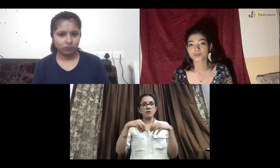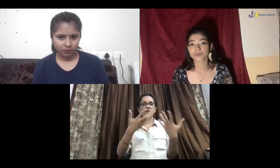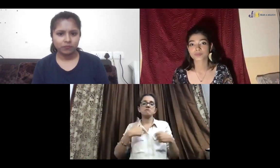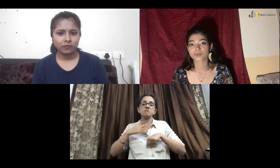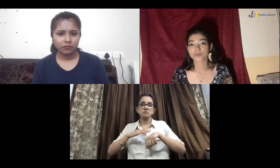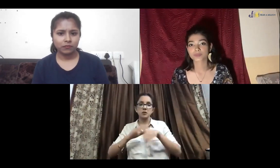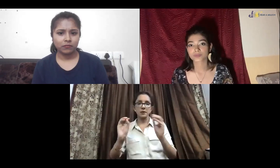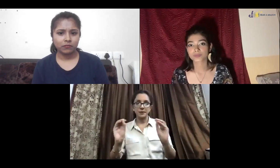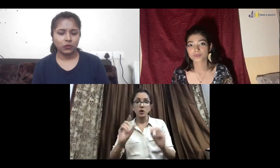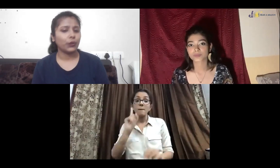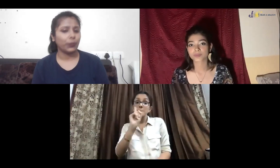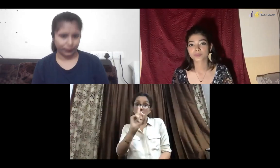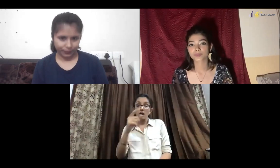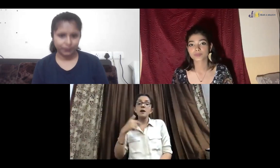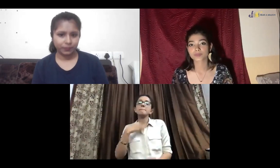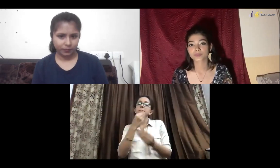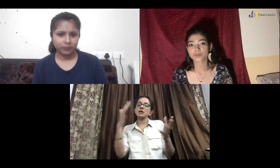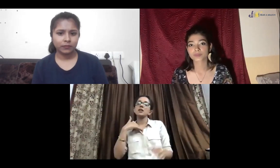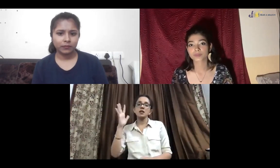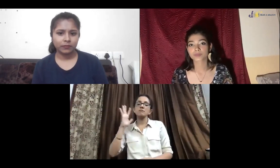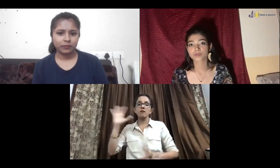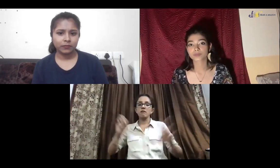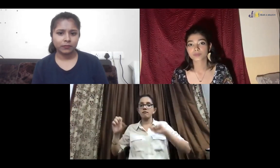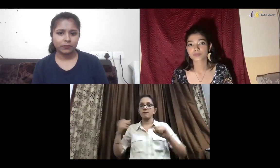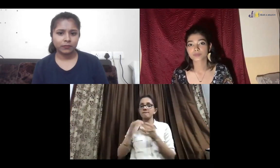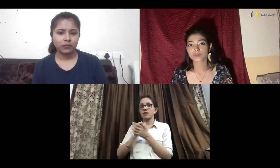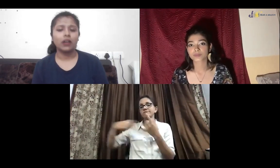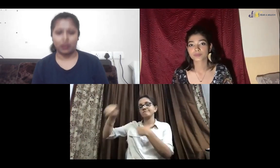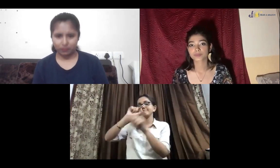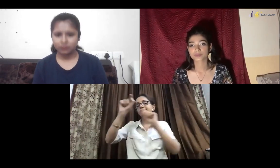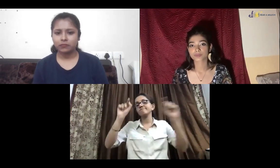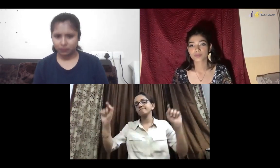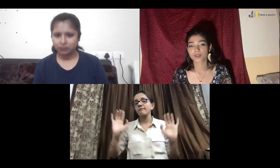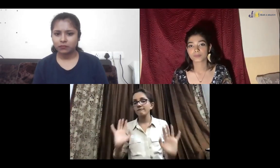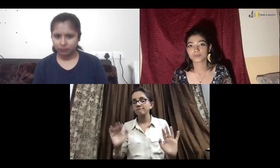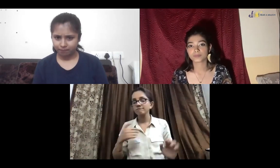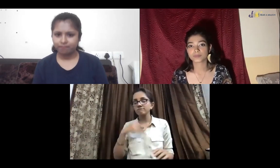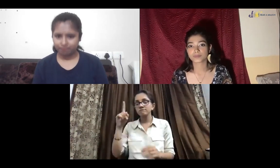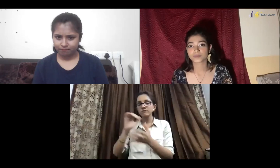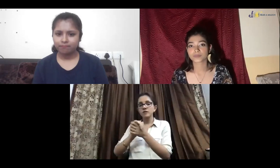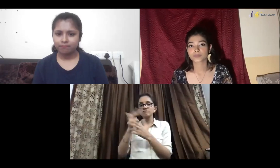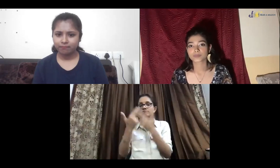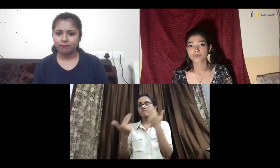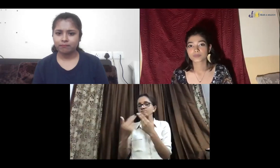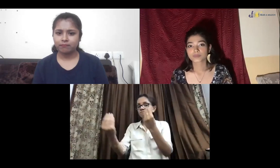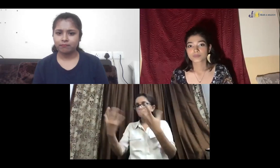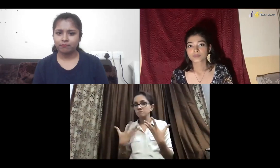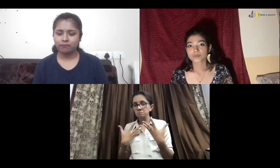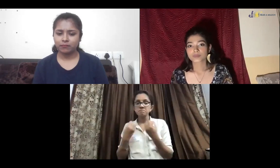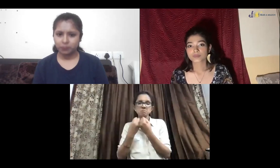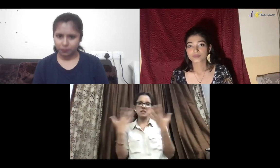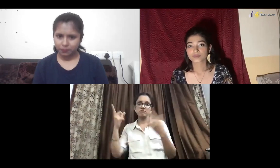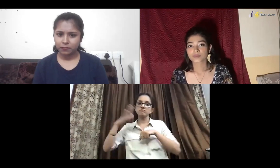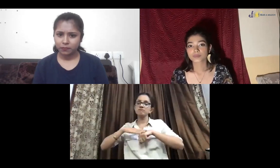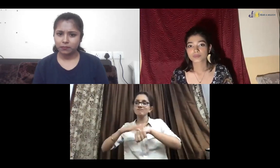So I didn't have same experience. I didn't have this kind of experience, but yeah, I have heard from my friends that yeah,